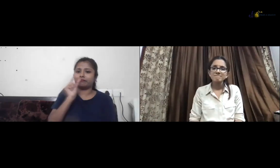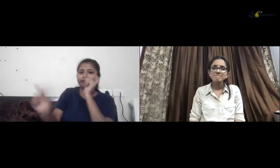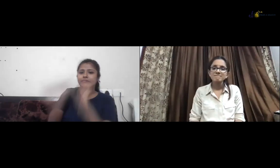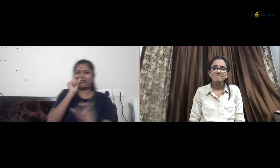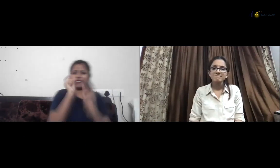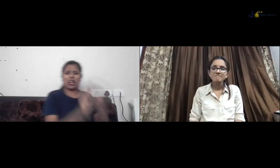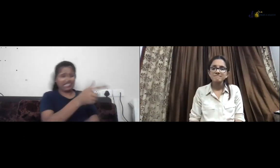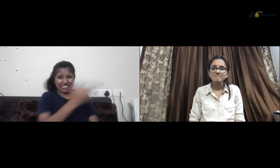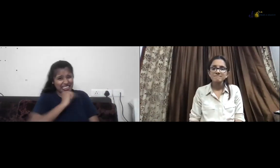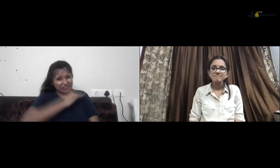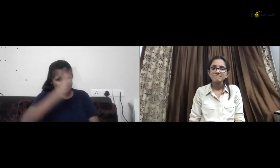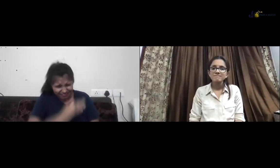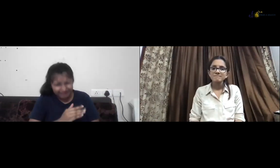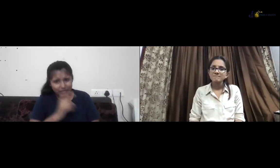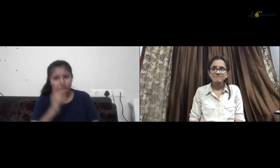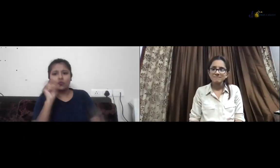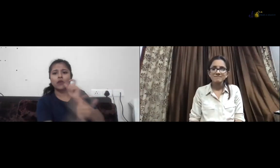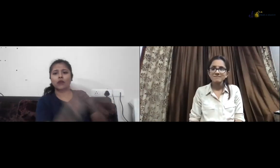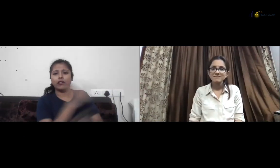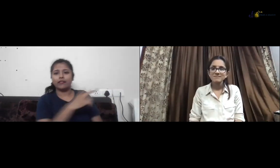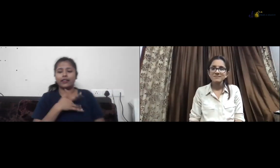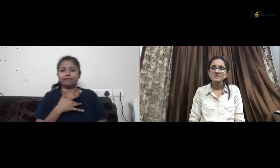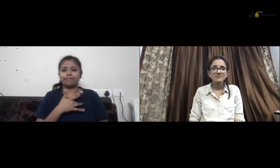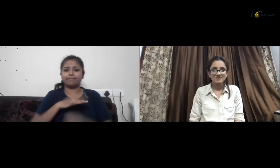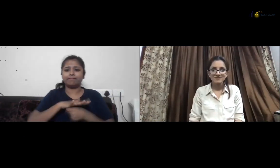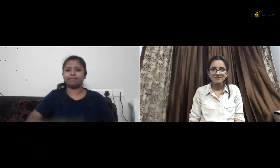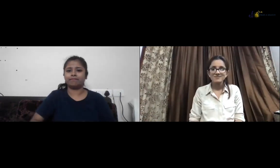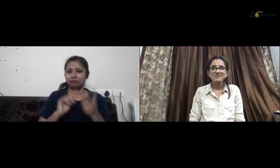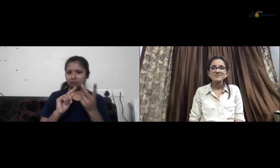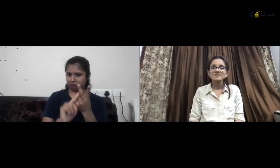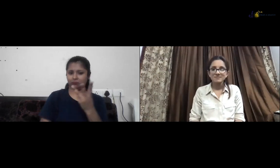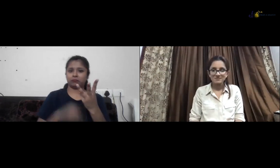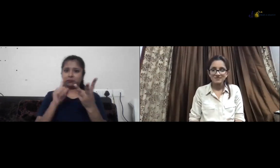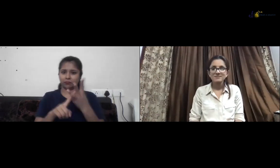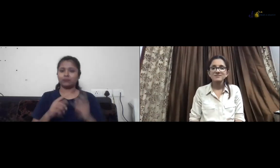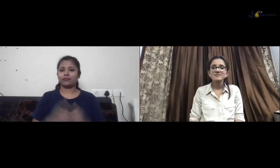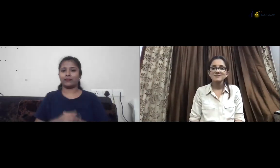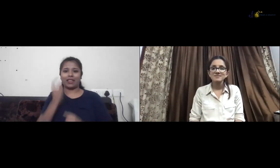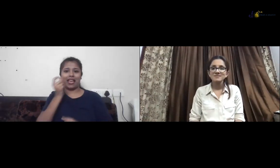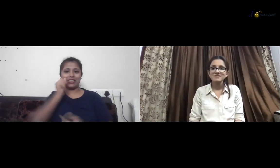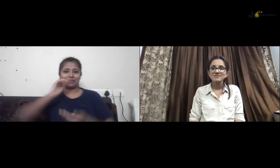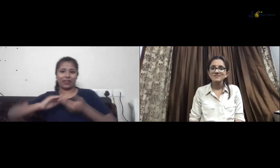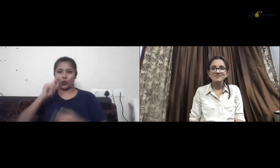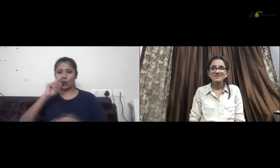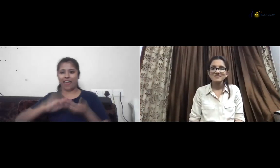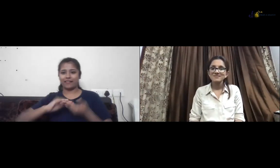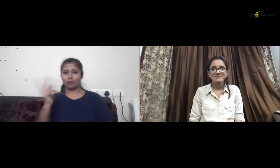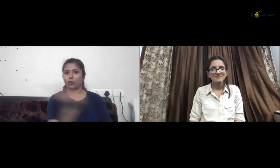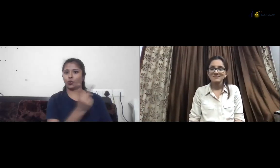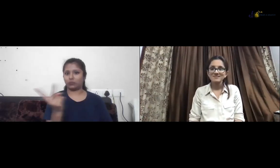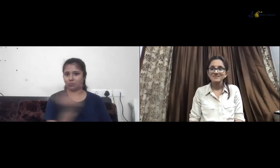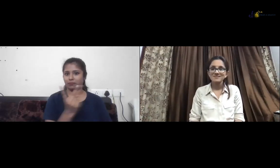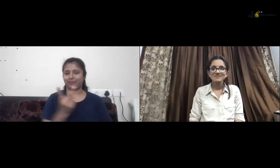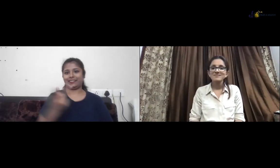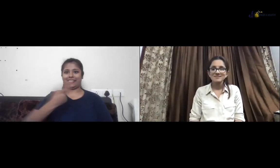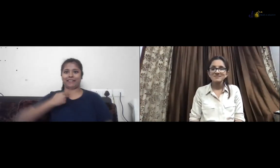feel hot. No, you are an older one. No, you are not supposed to feel hot. They will pressurize. Third one,